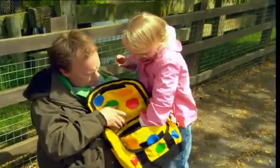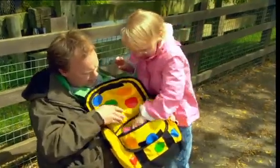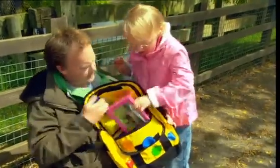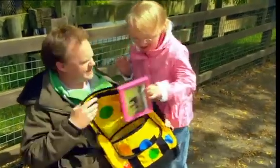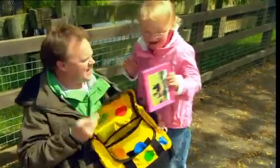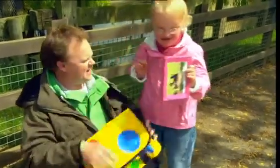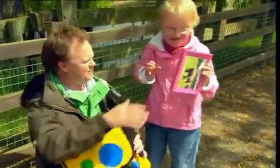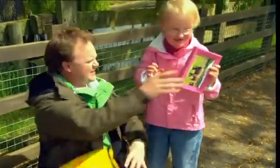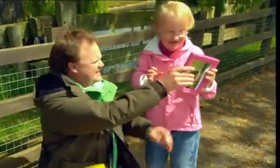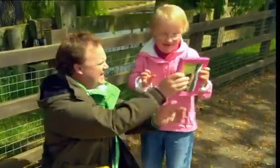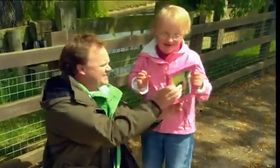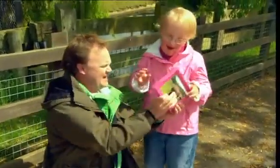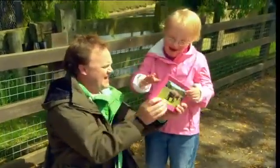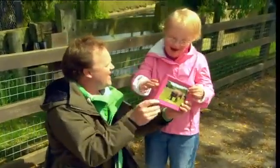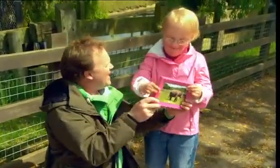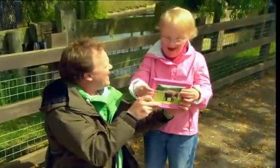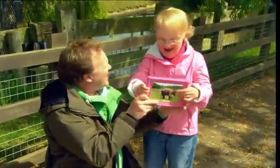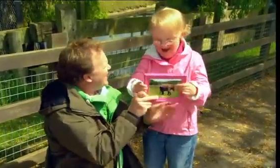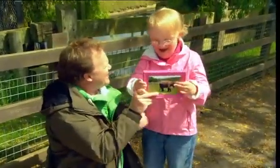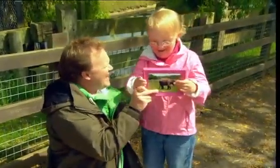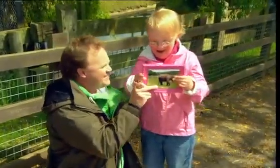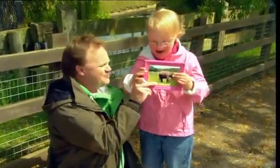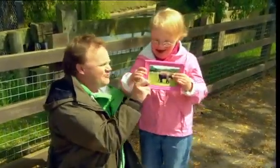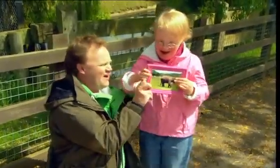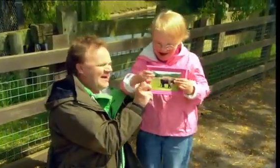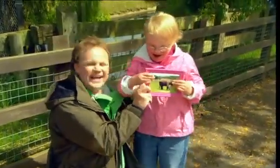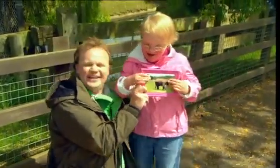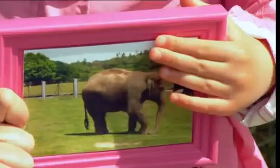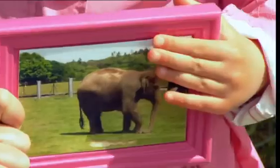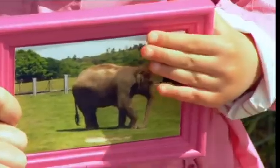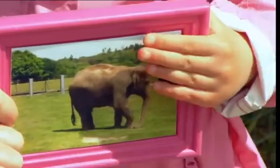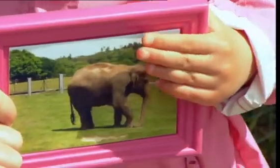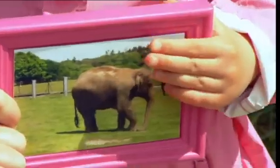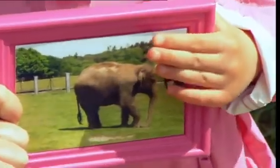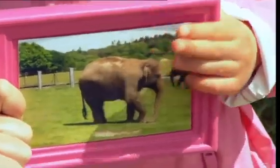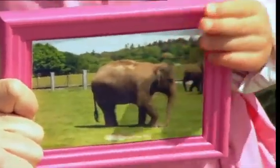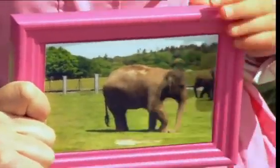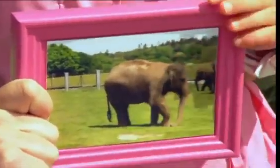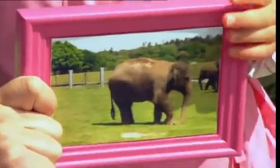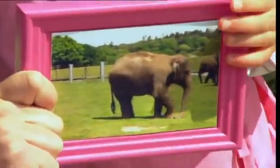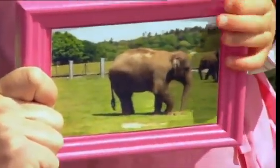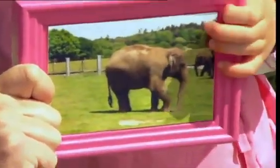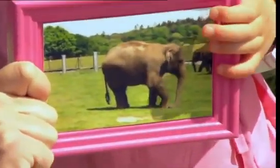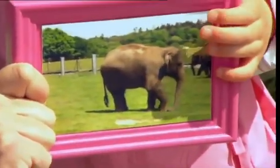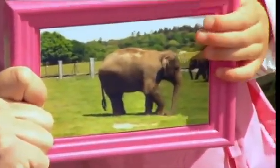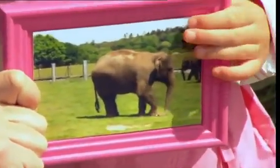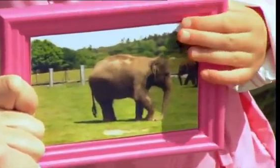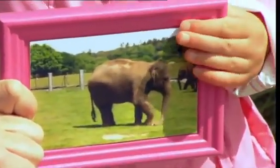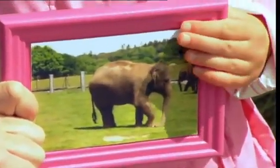Well done. What is it? Elephant! That's right. Look, it's an elephant. But where should we look for the